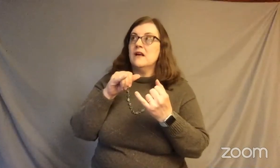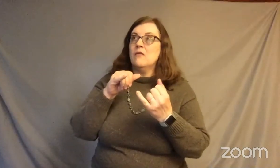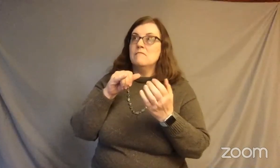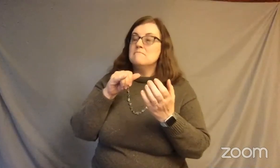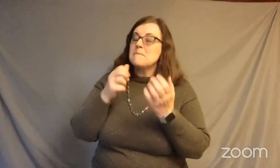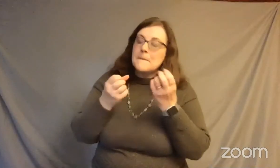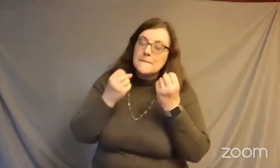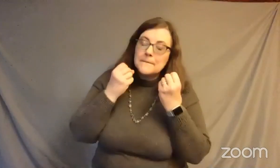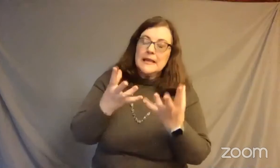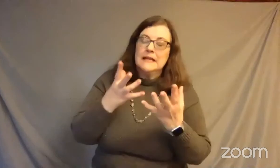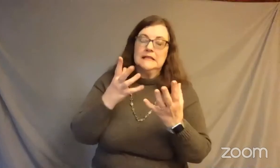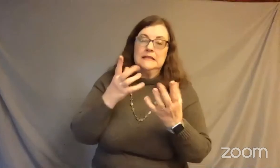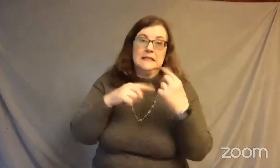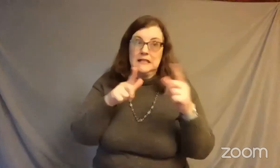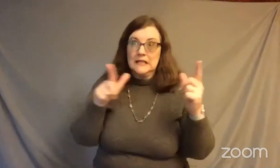Let me start by talking about final position.